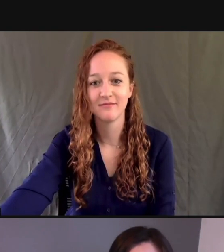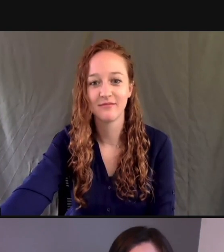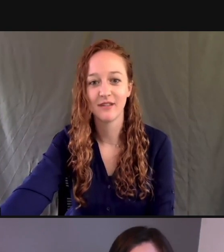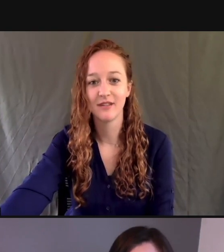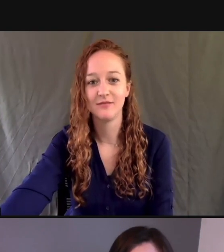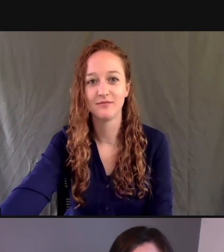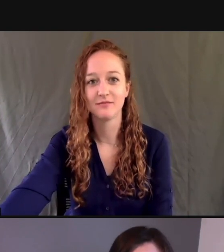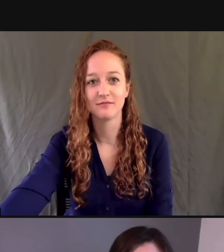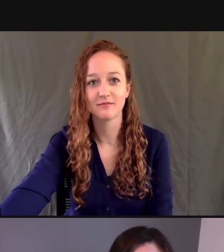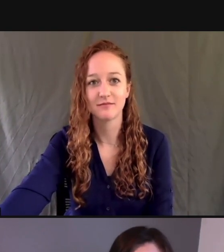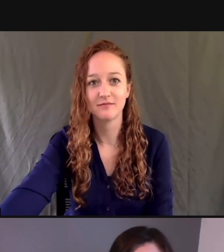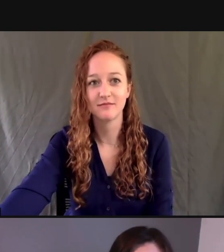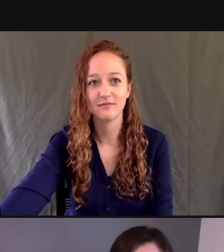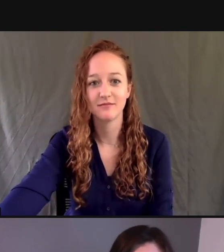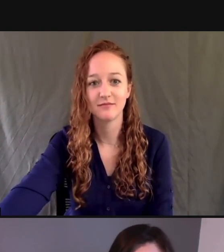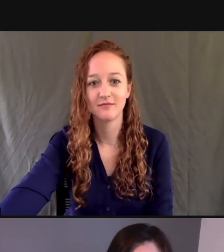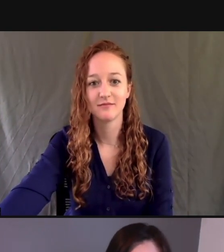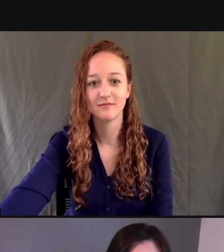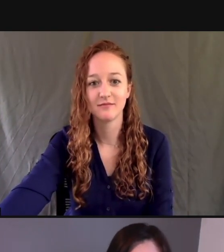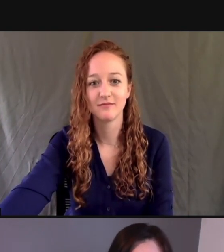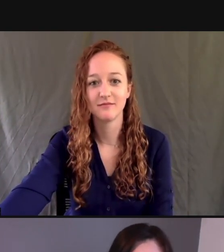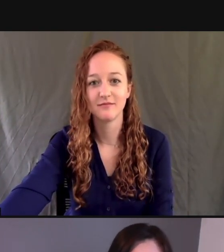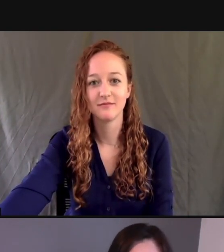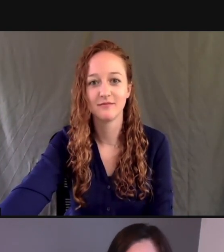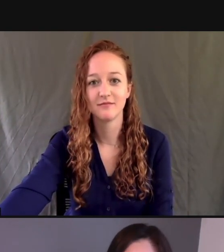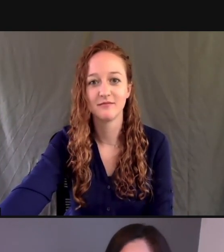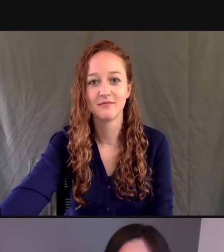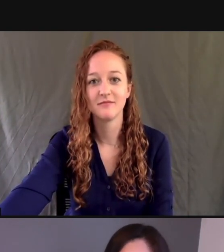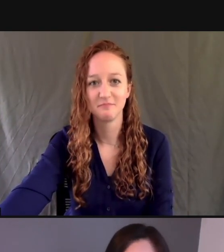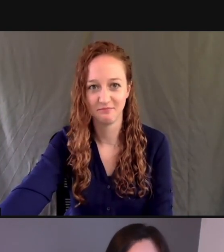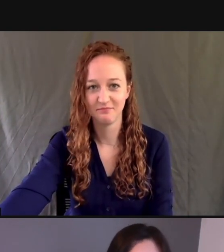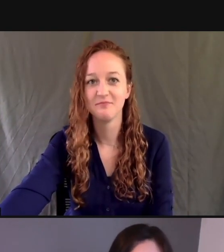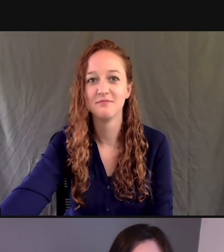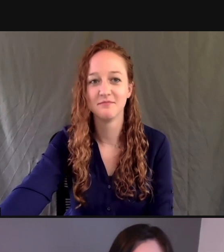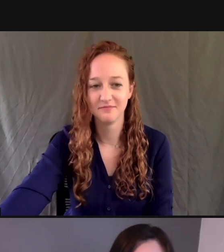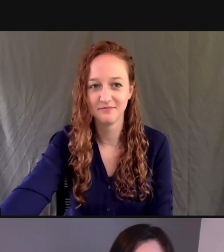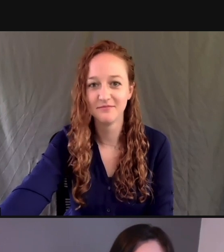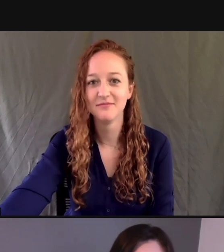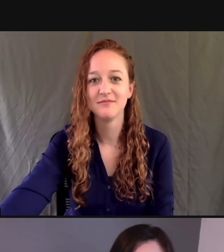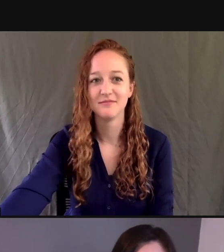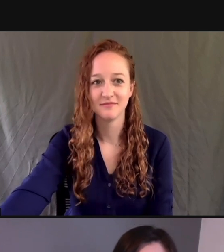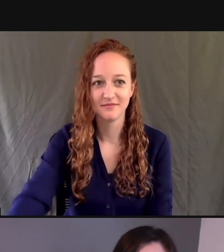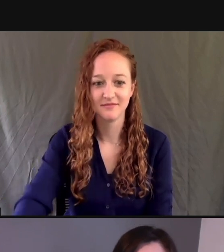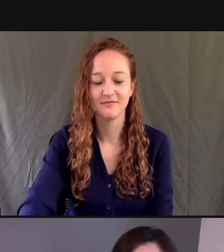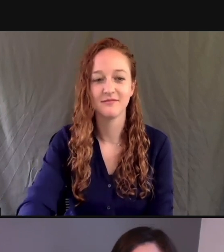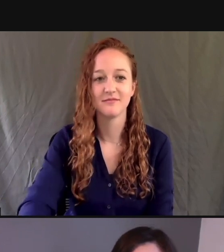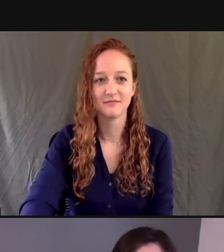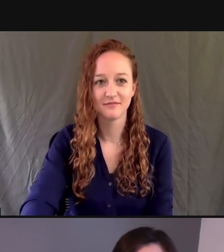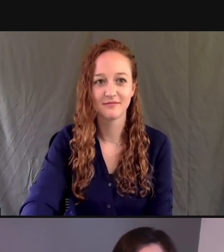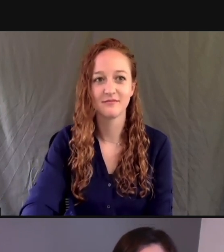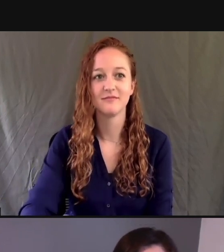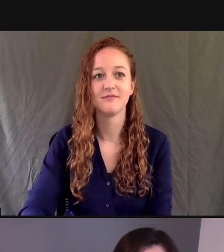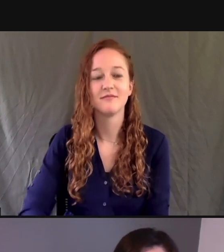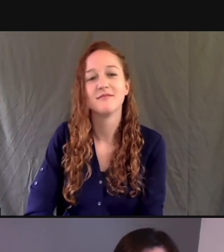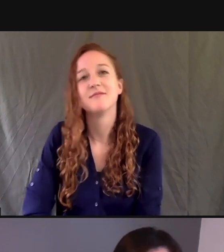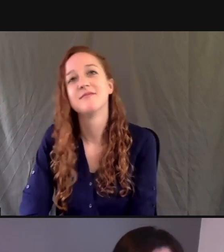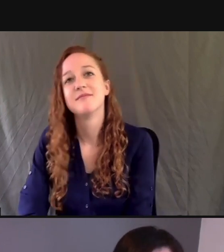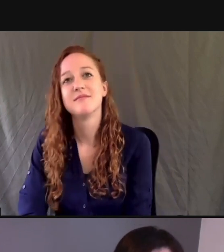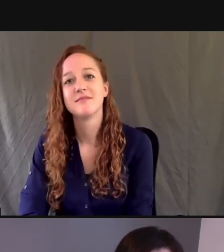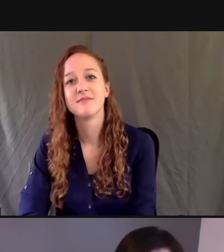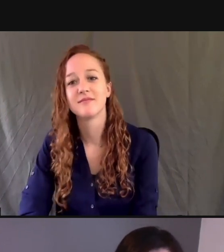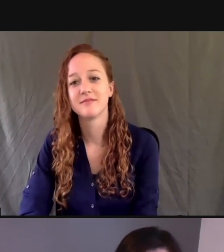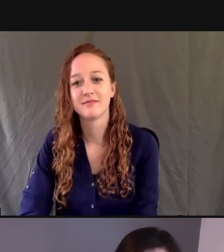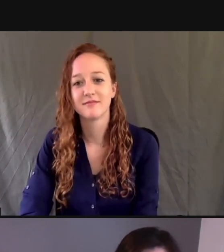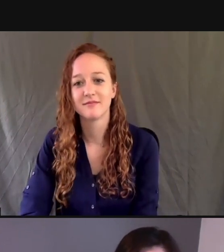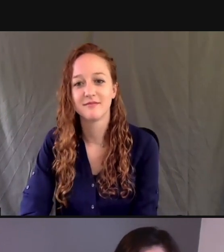ID below. So we'll have individual we will individually upload them to different social